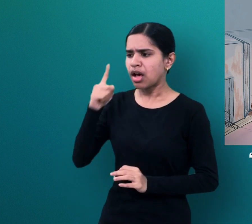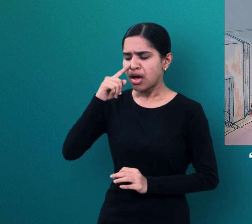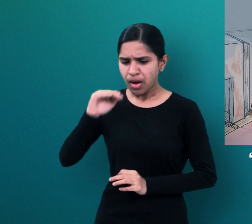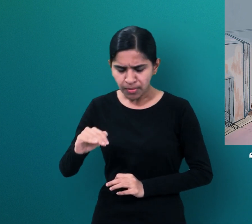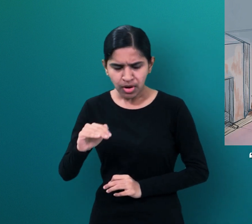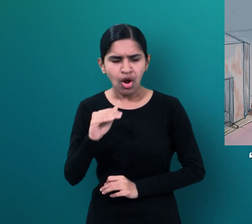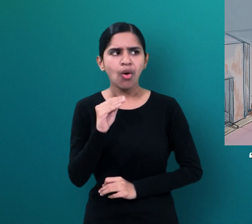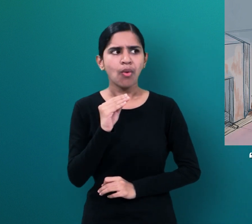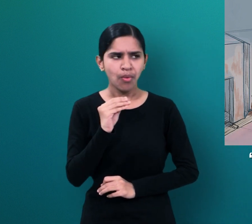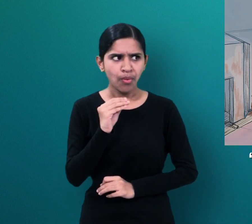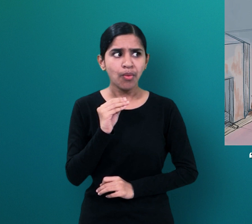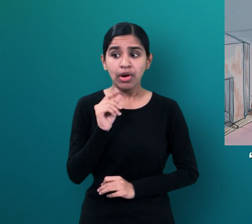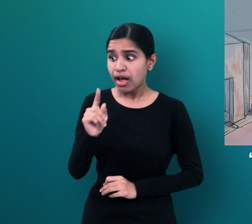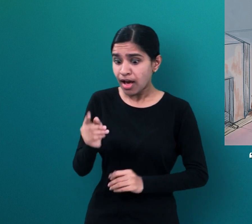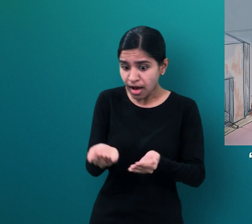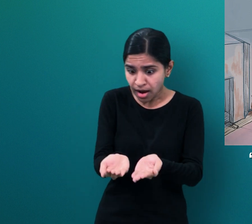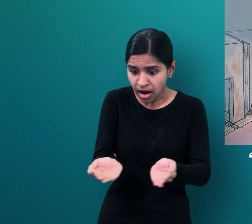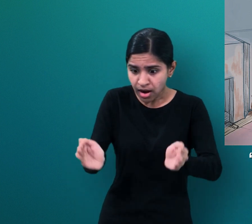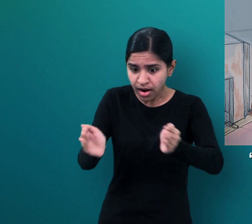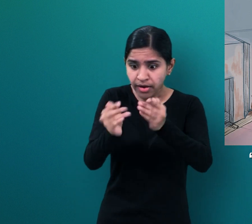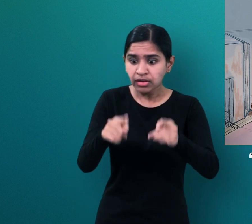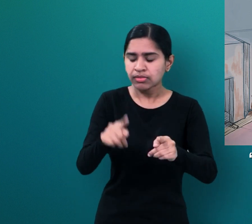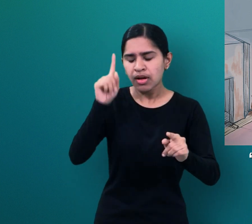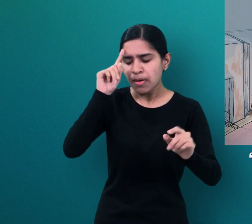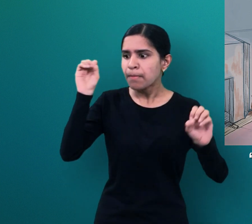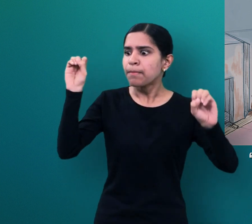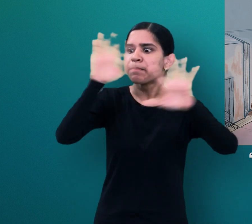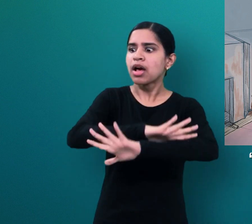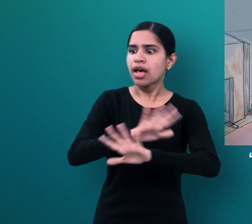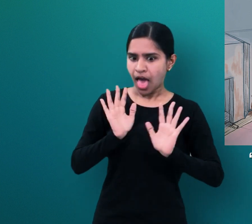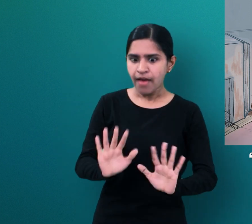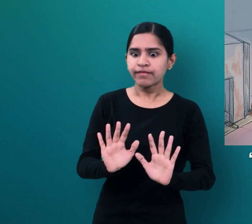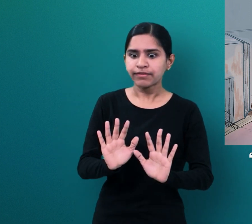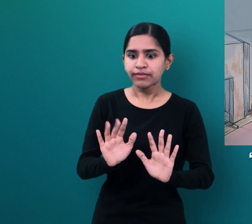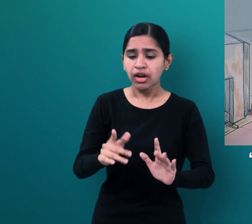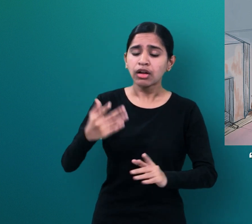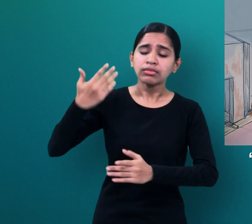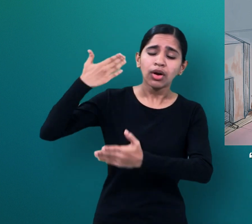And that is the magic of molding Dilka, passed down from your ancestors, little Aski.